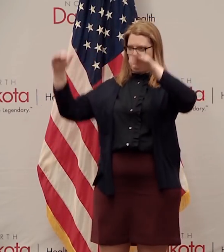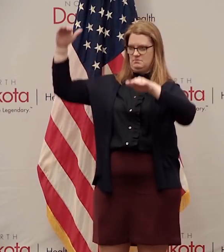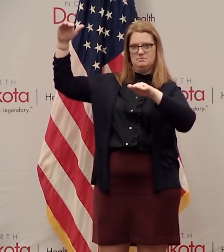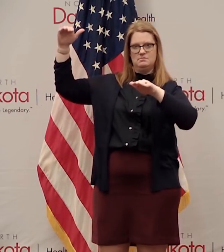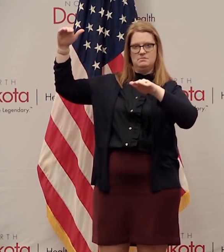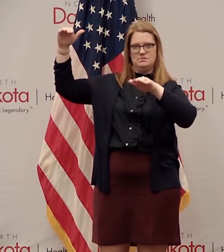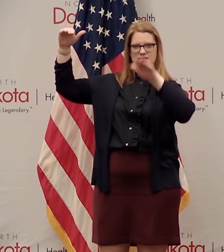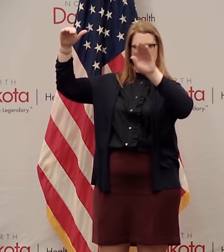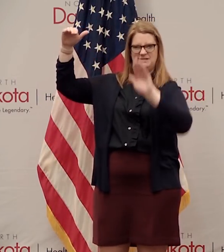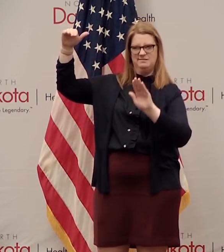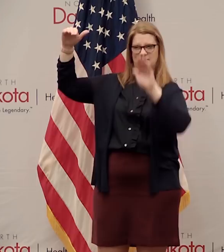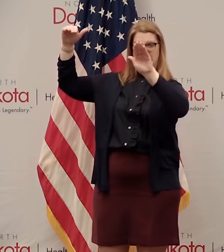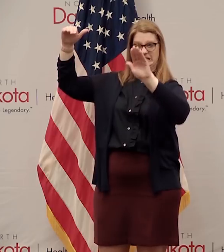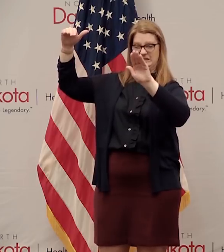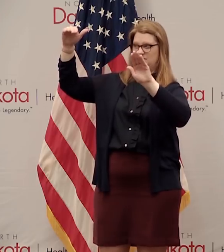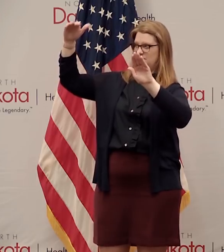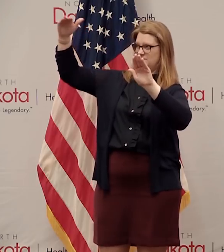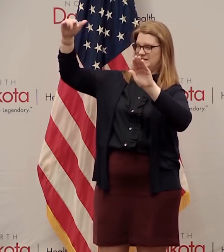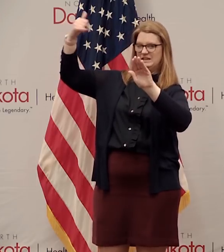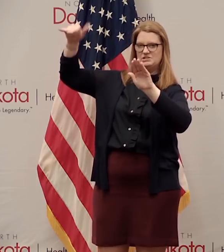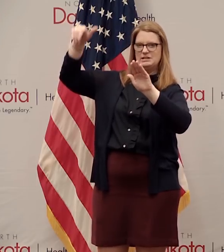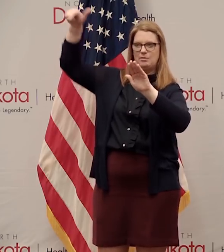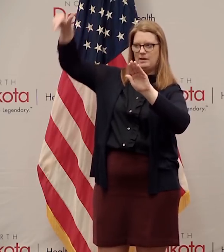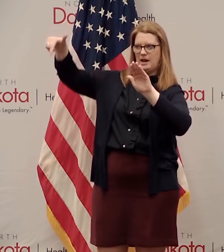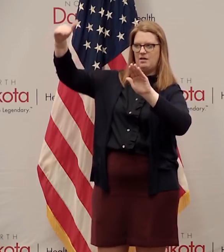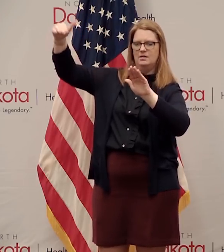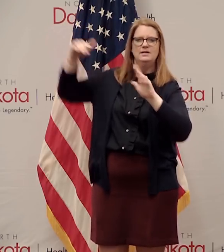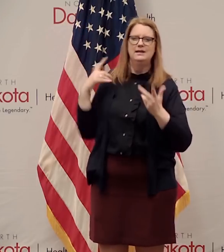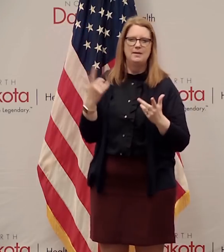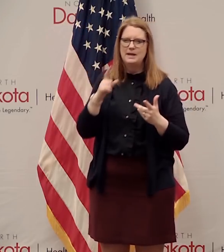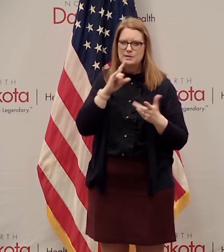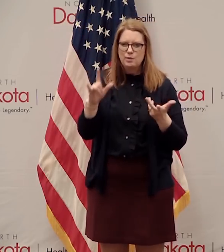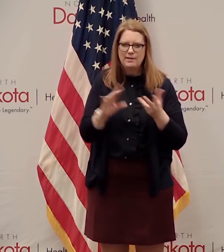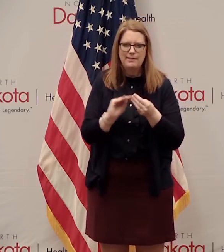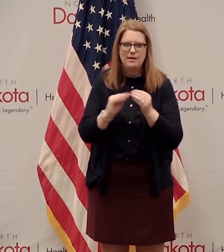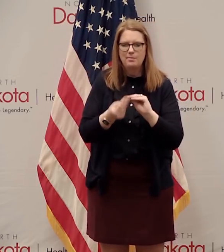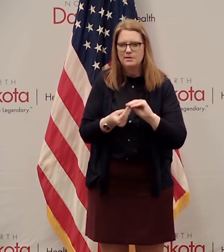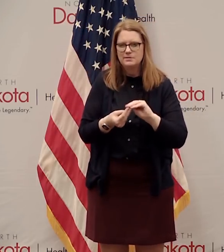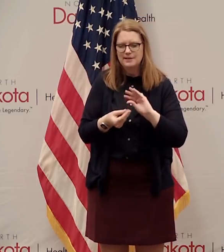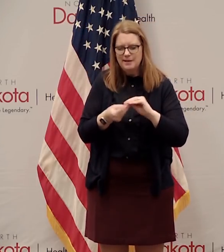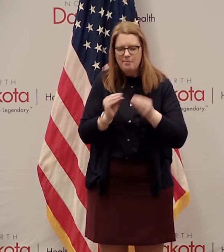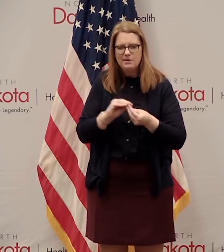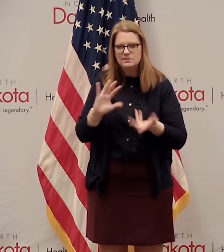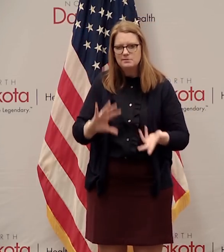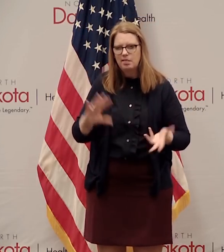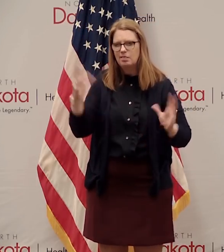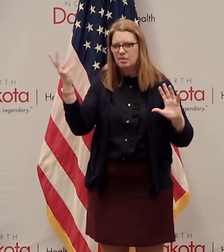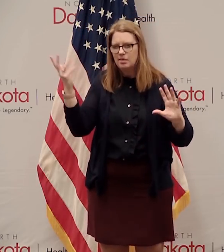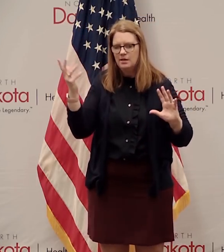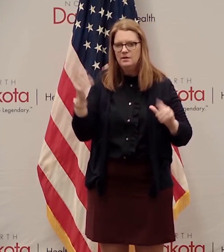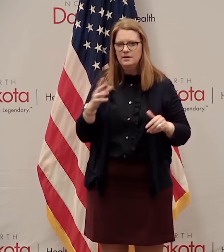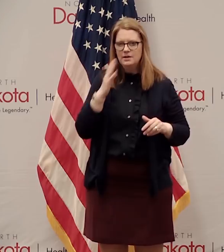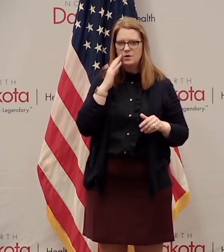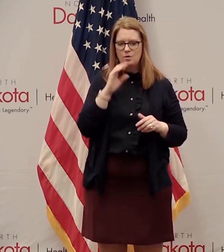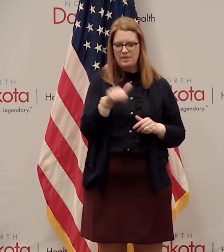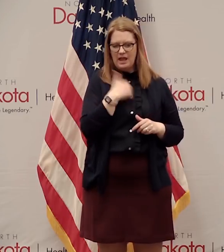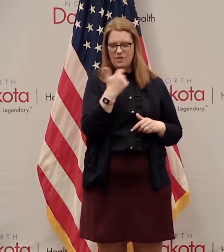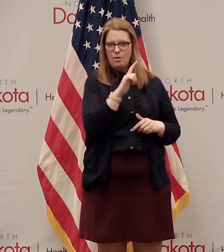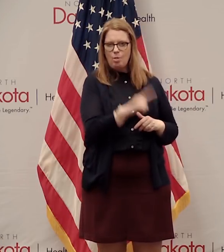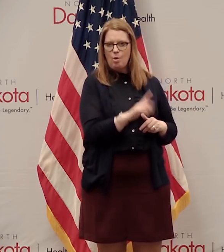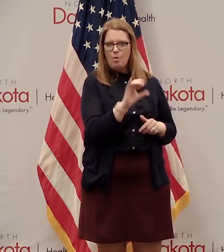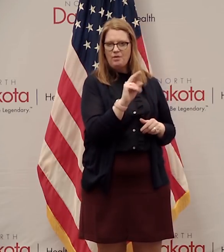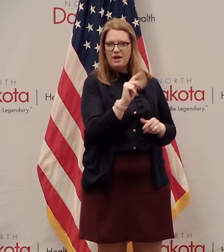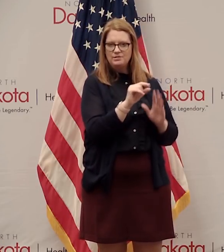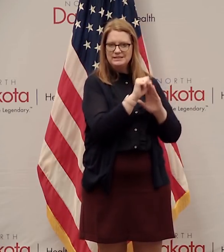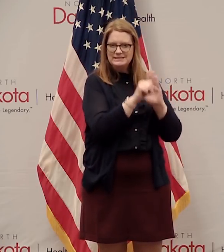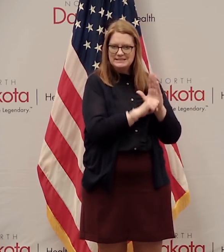also going to have to look, and this is why we began talking to the other regional Midwestern governors last night from some of the other low count states, which is